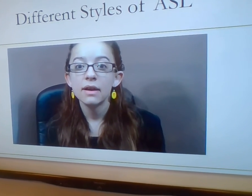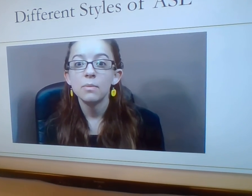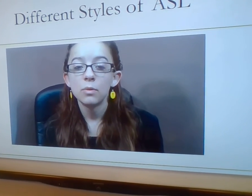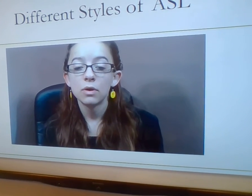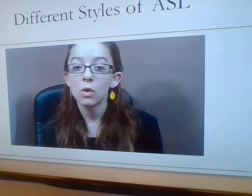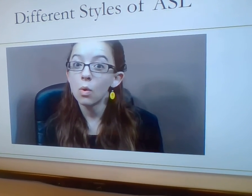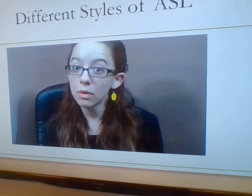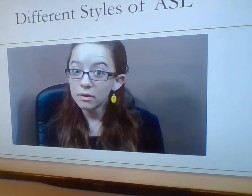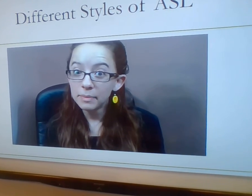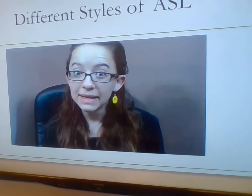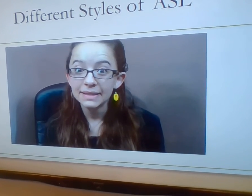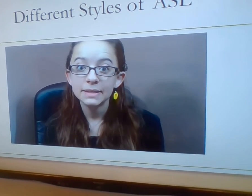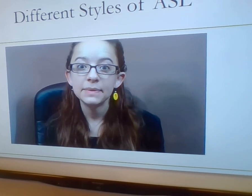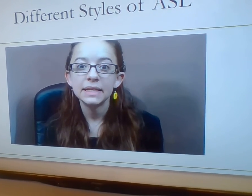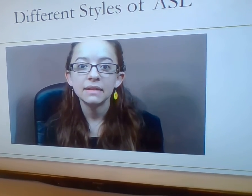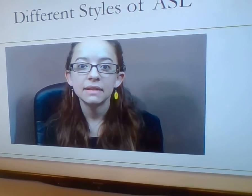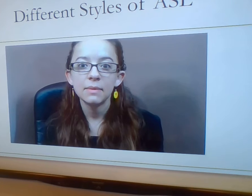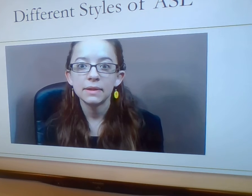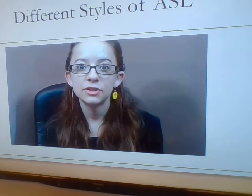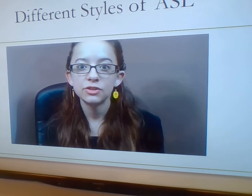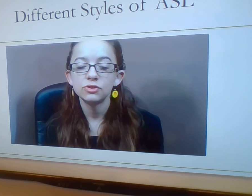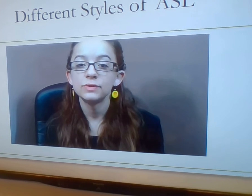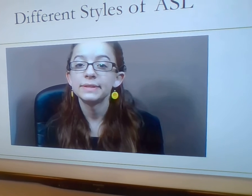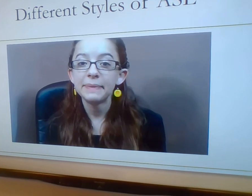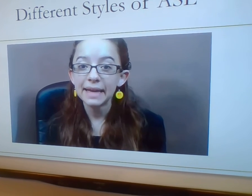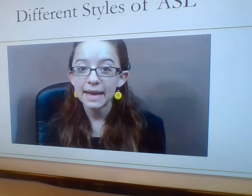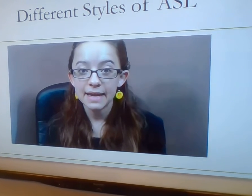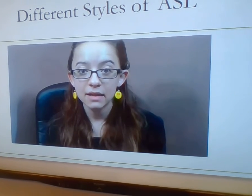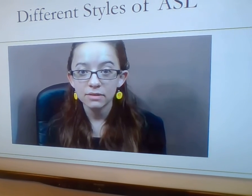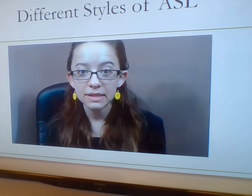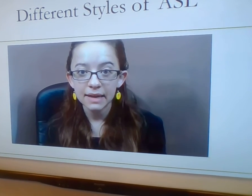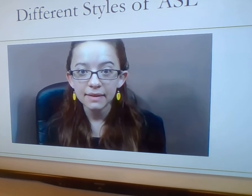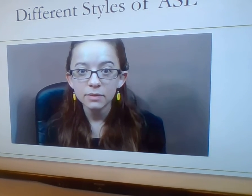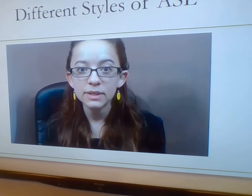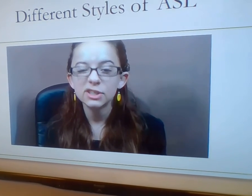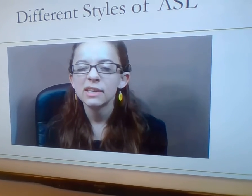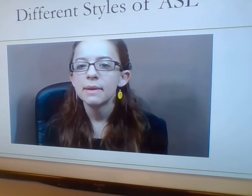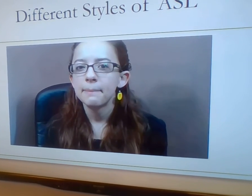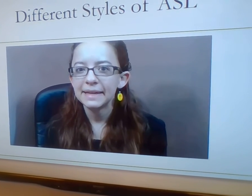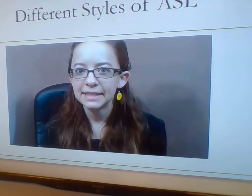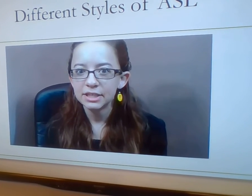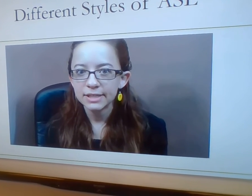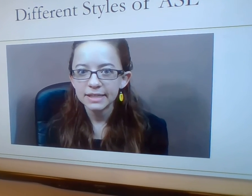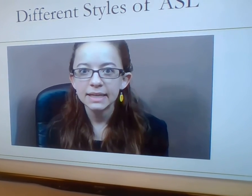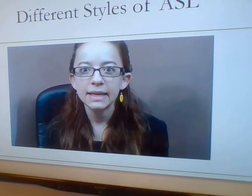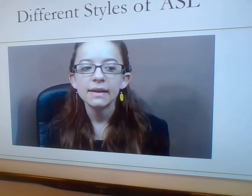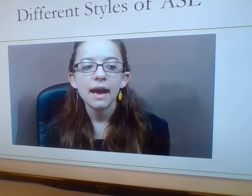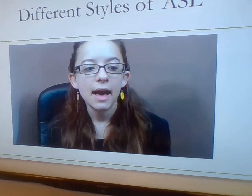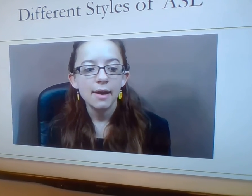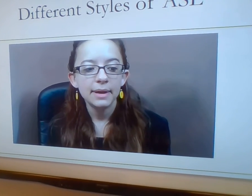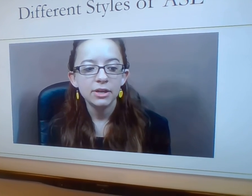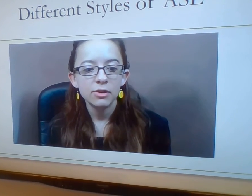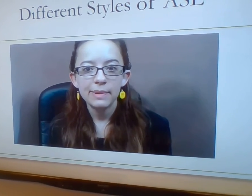more oral based, meaning they want the children to speak and not learn sign language, might teach C. I know back